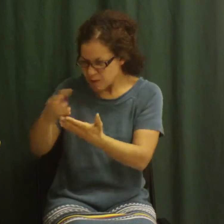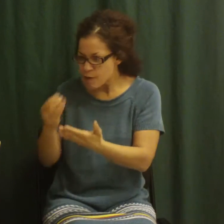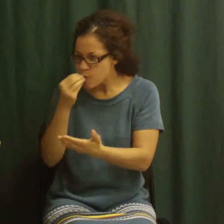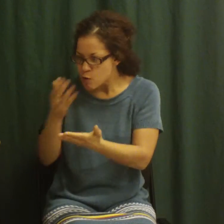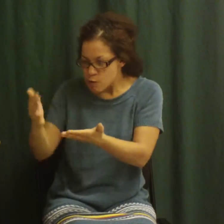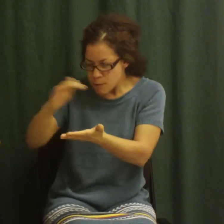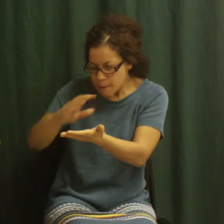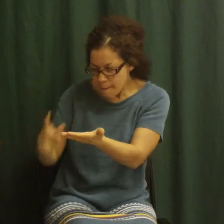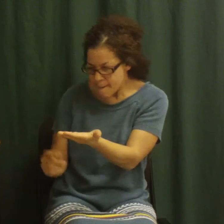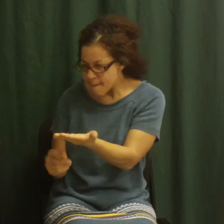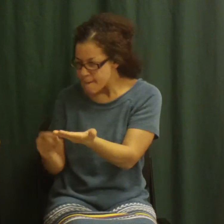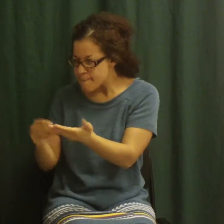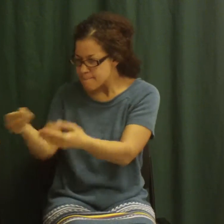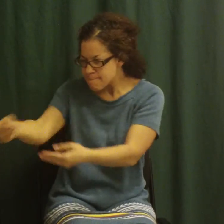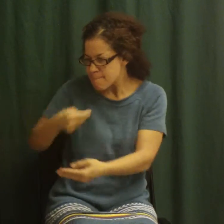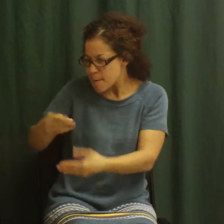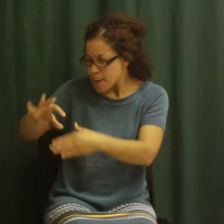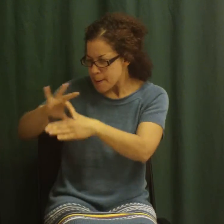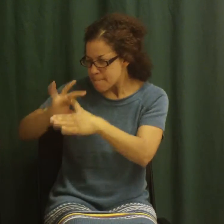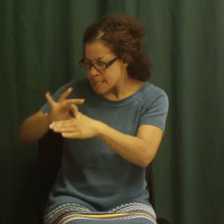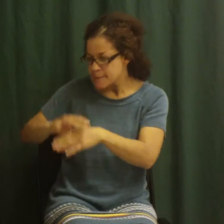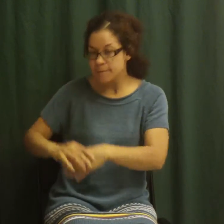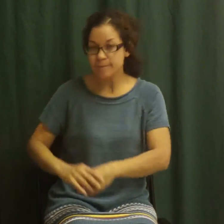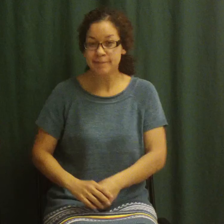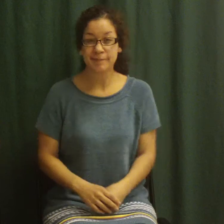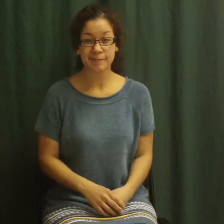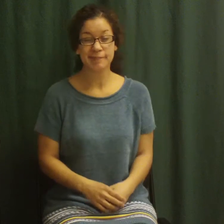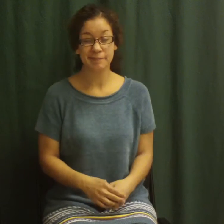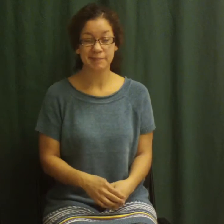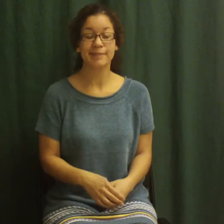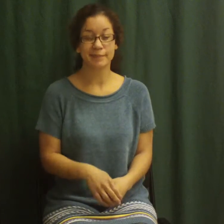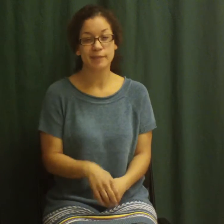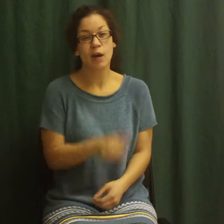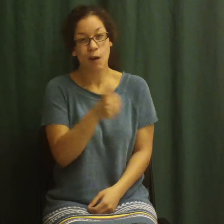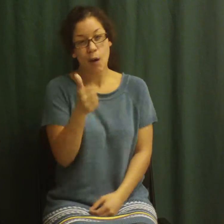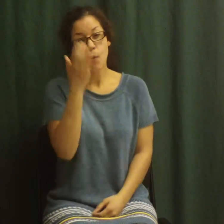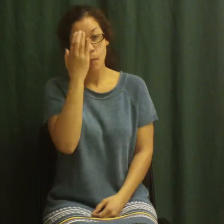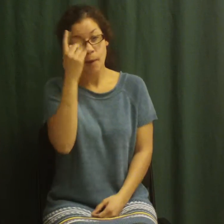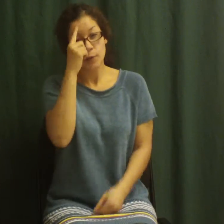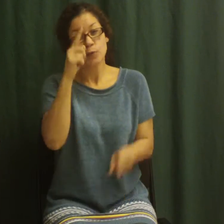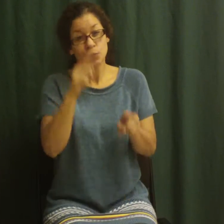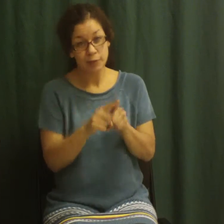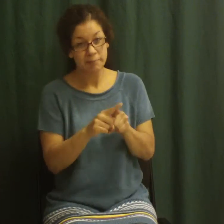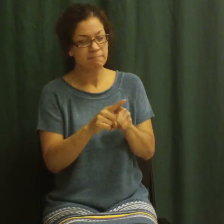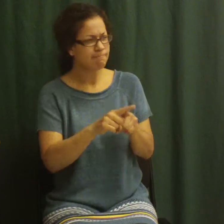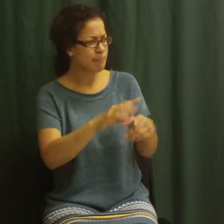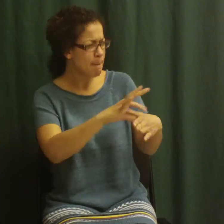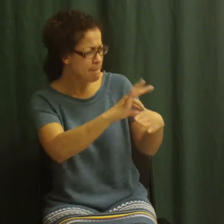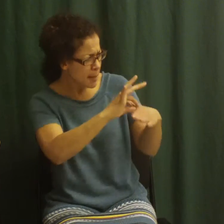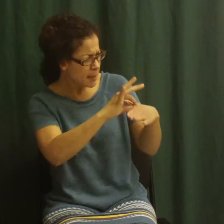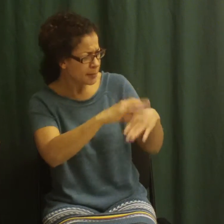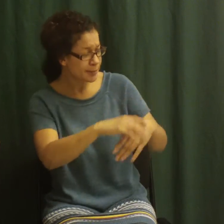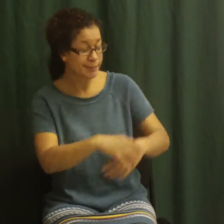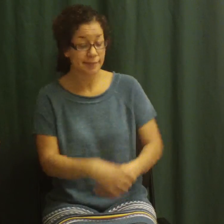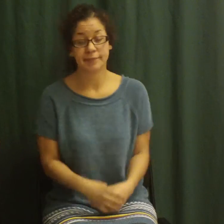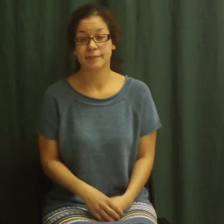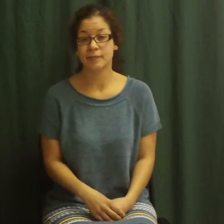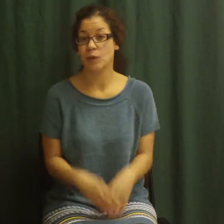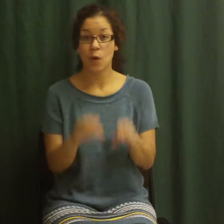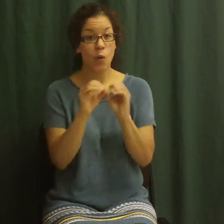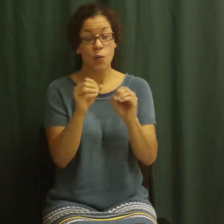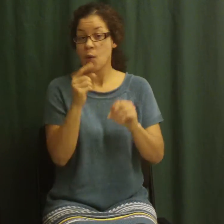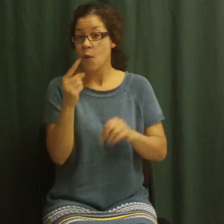roared. Nobody told us to finish our spinach. There wasn't any. Or to chew up